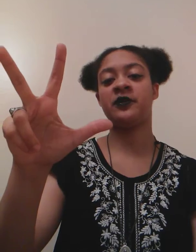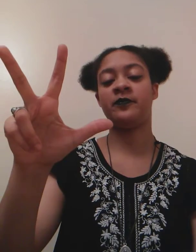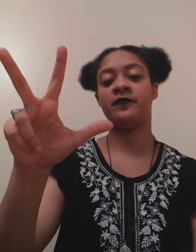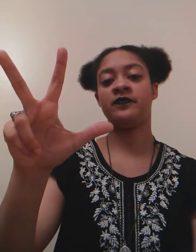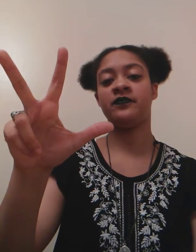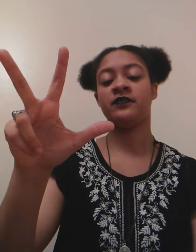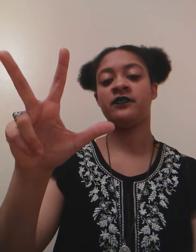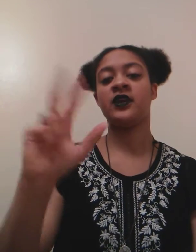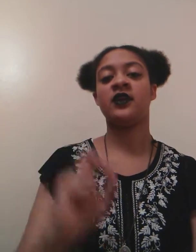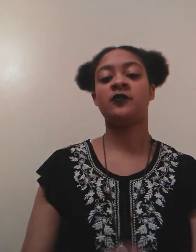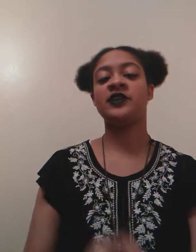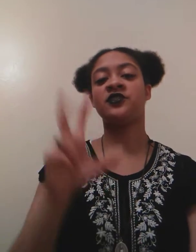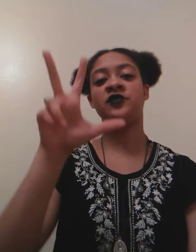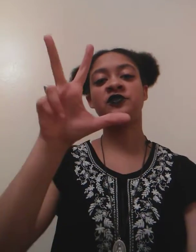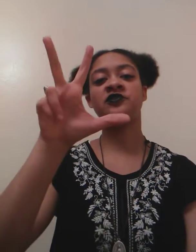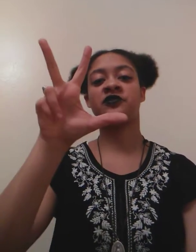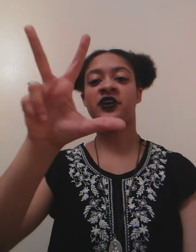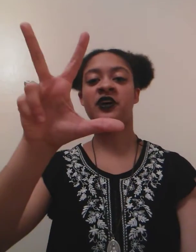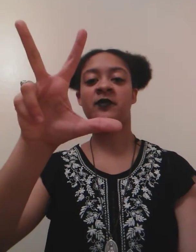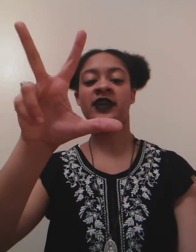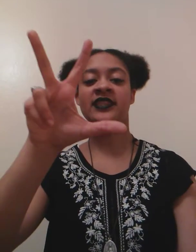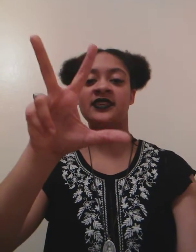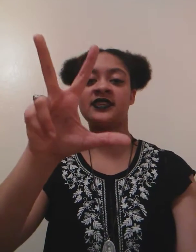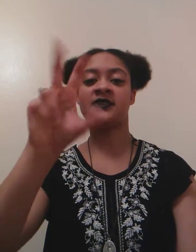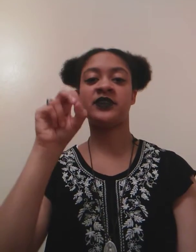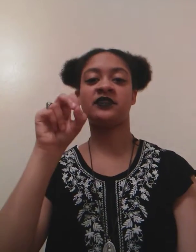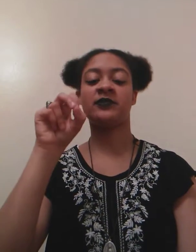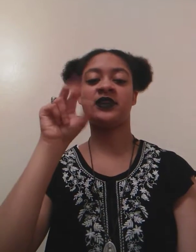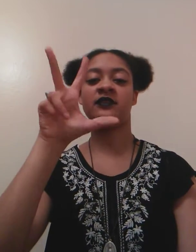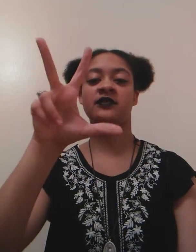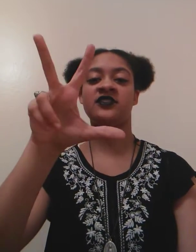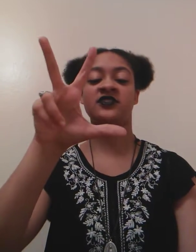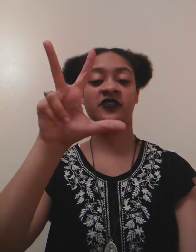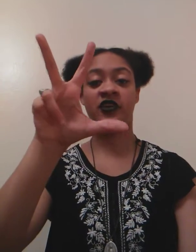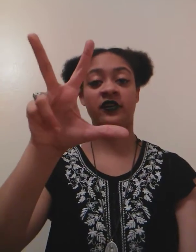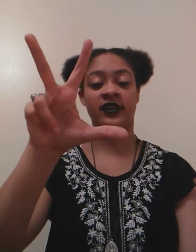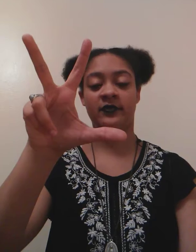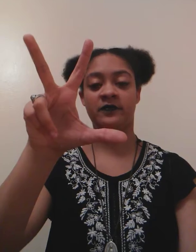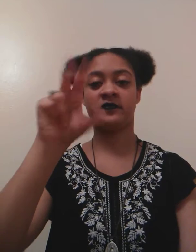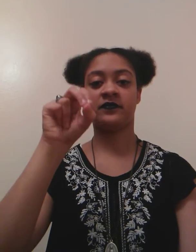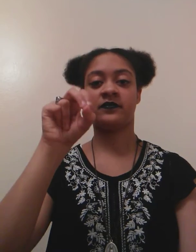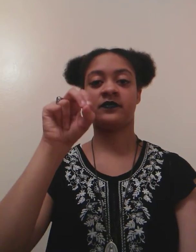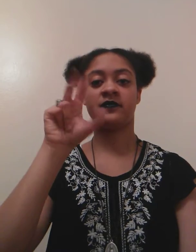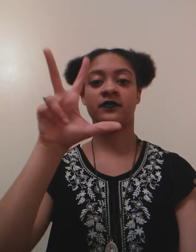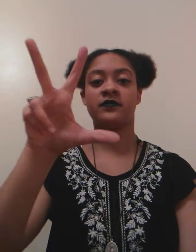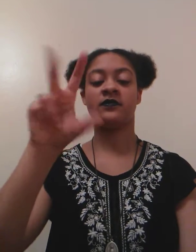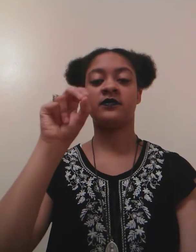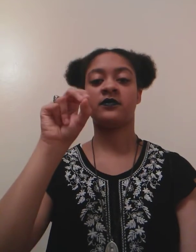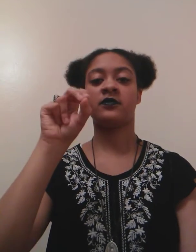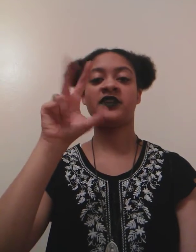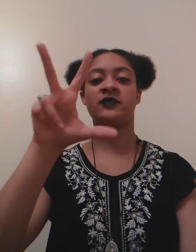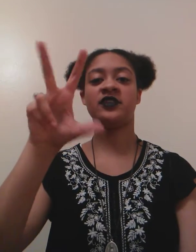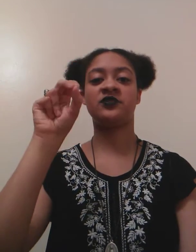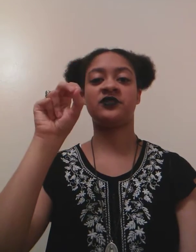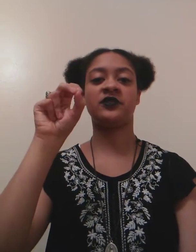thumb. Because if you use your thumb like this and pinch them in, this is 30. Pinch them in into a 0